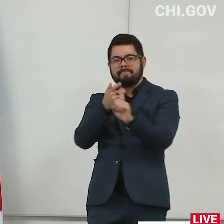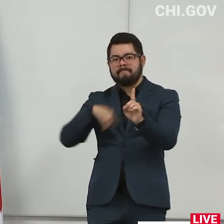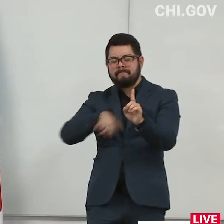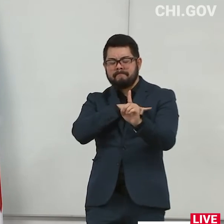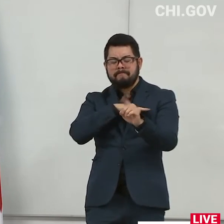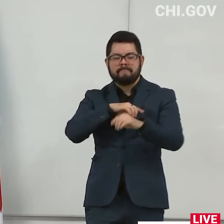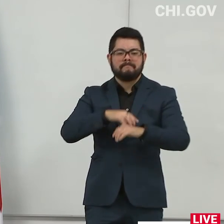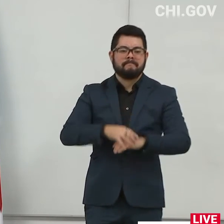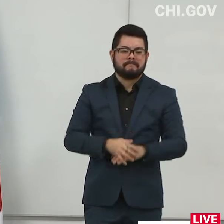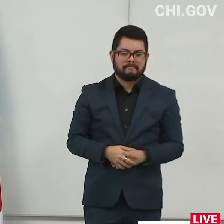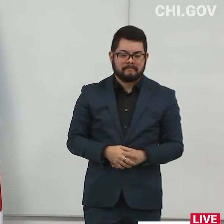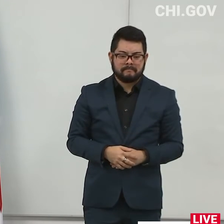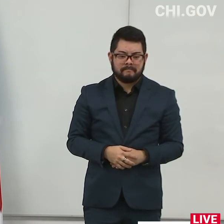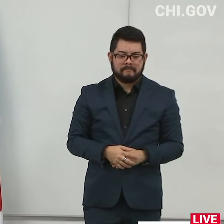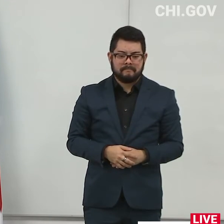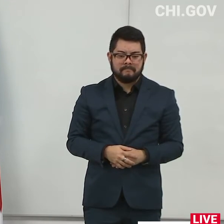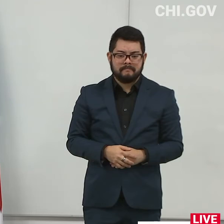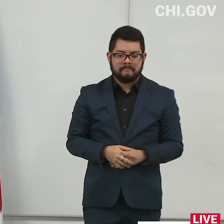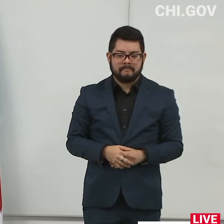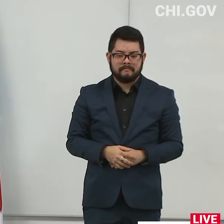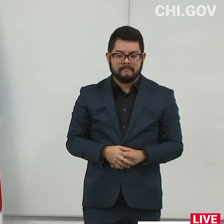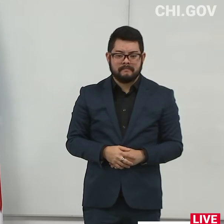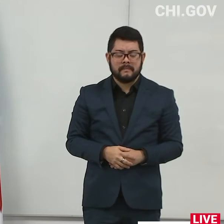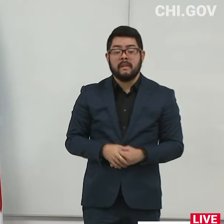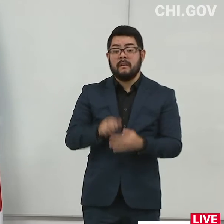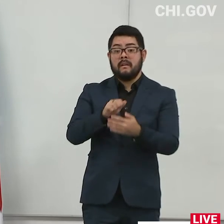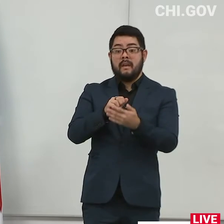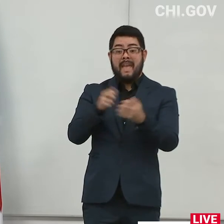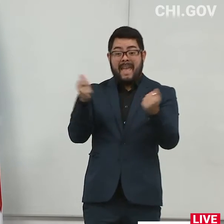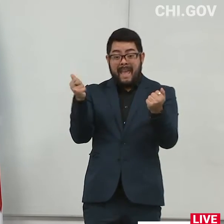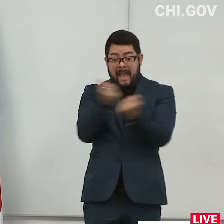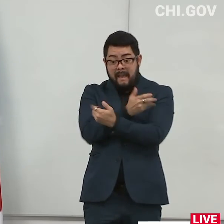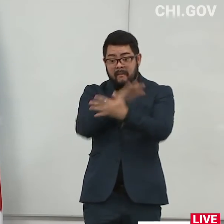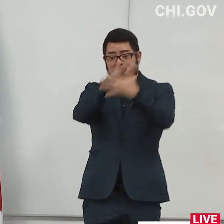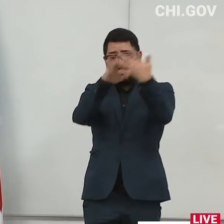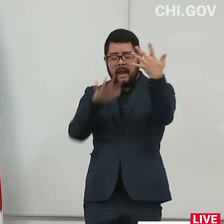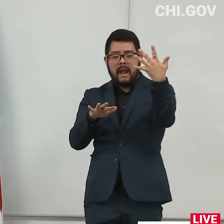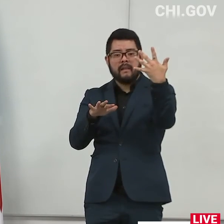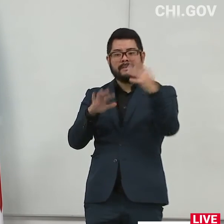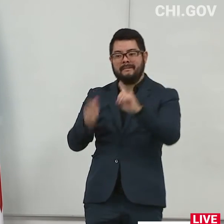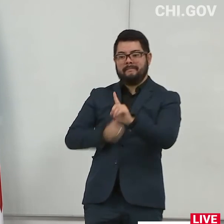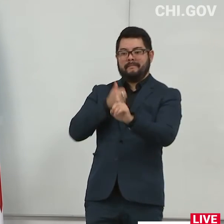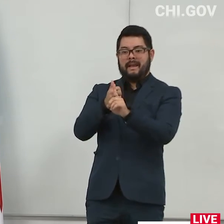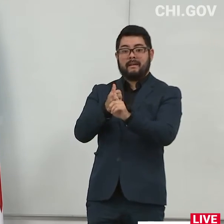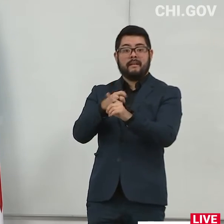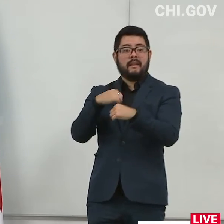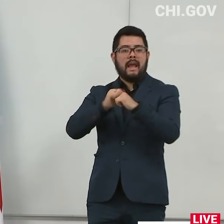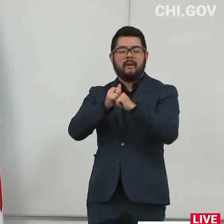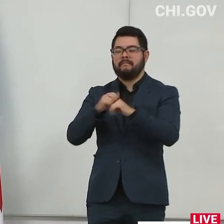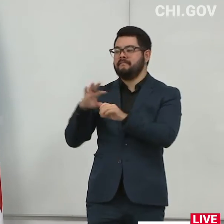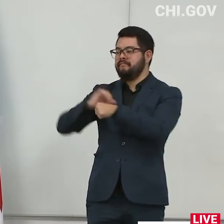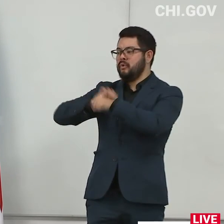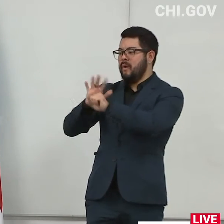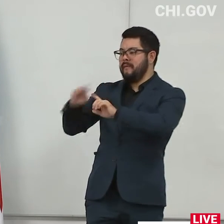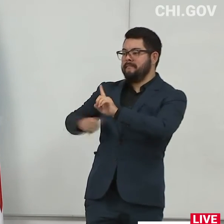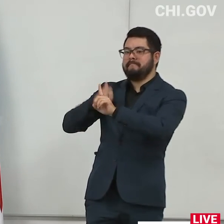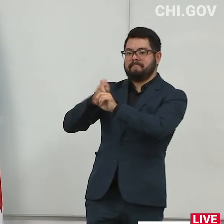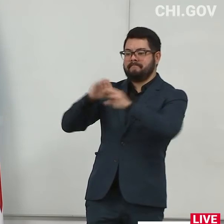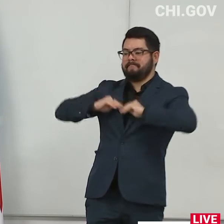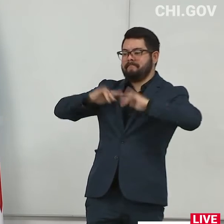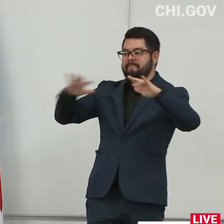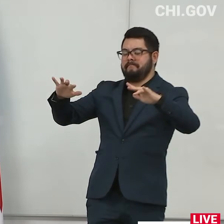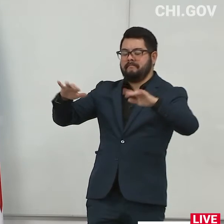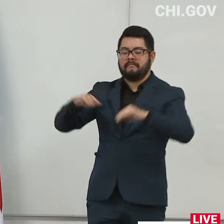of it has been affected by COVID-19. The reality is that we haven't